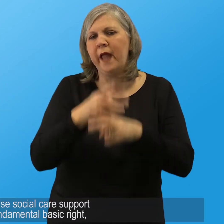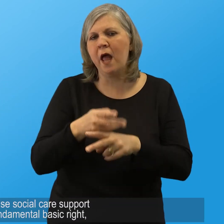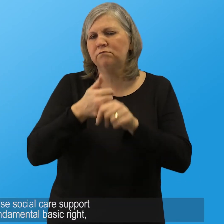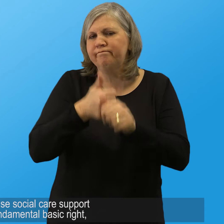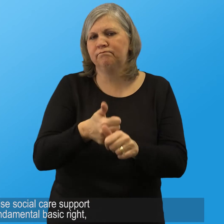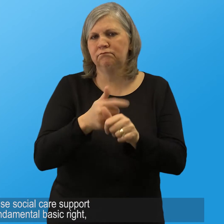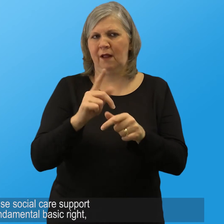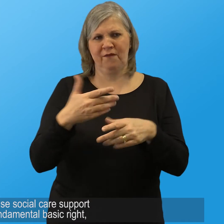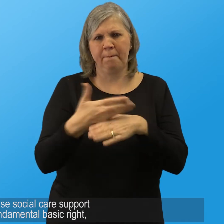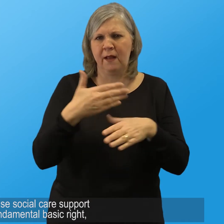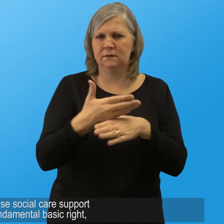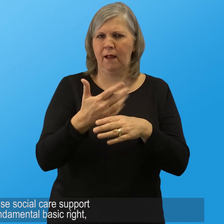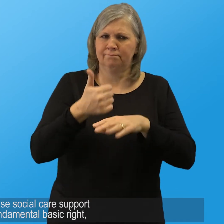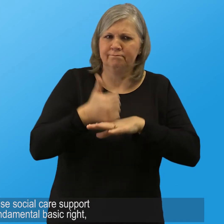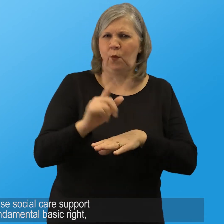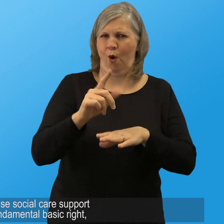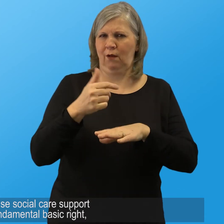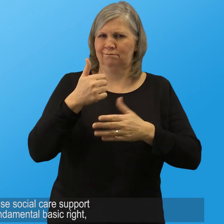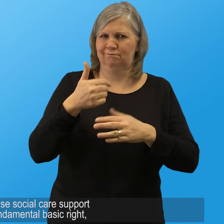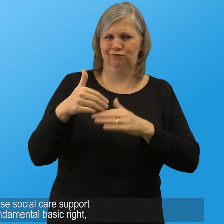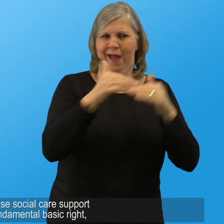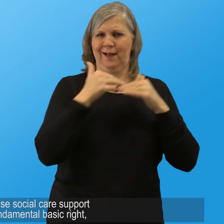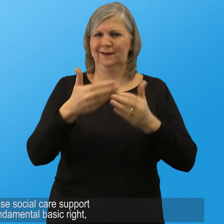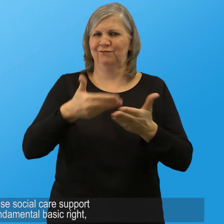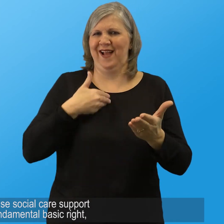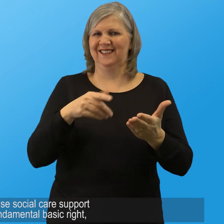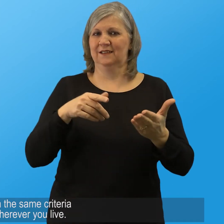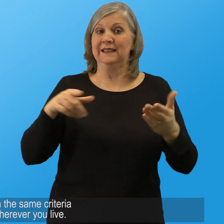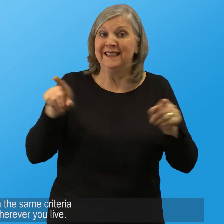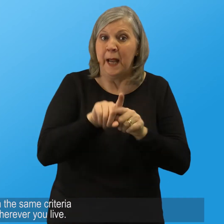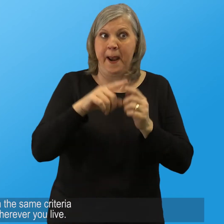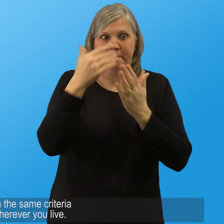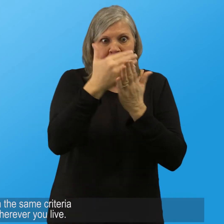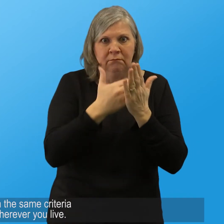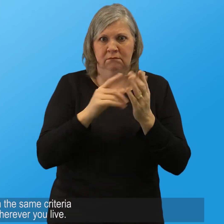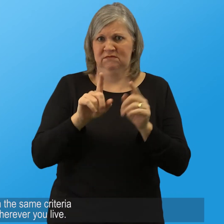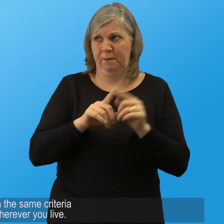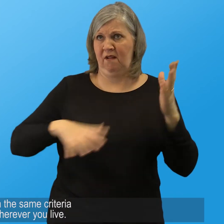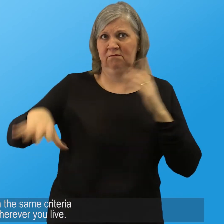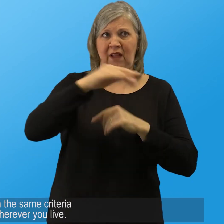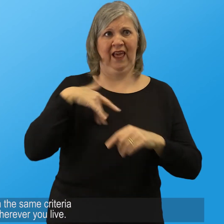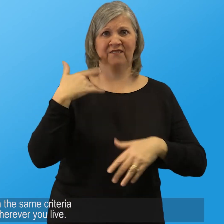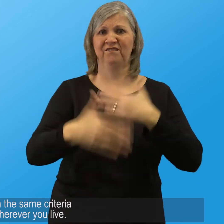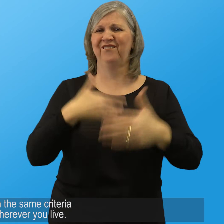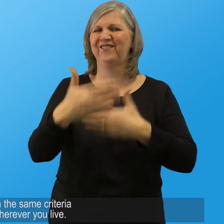Recognise social care support as a fundamental basic right, with the same criteria wherever you live.